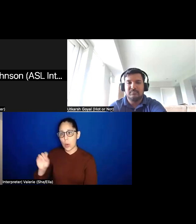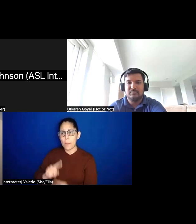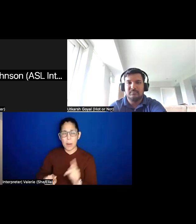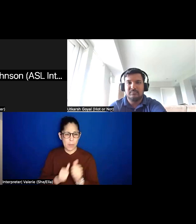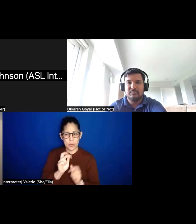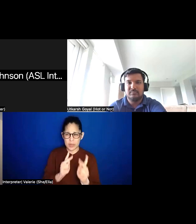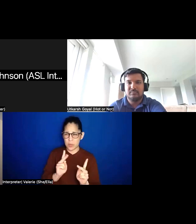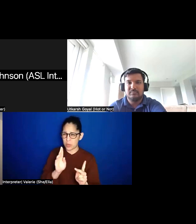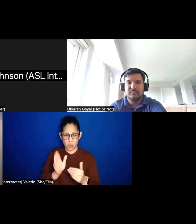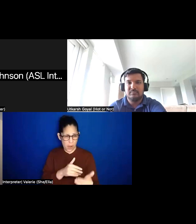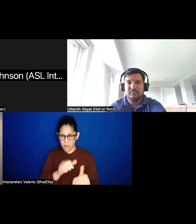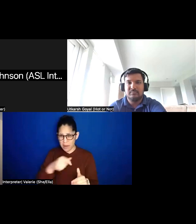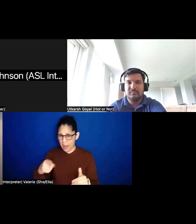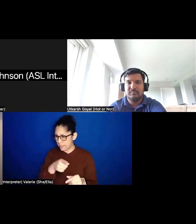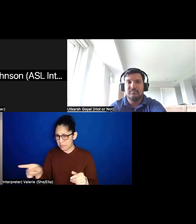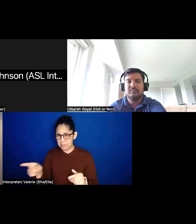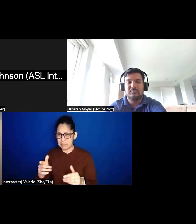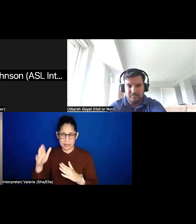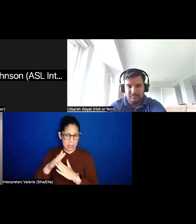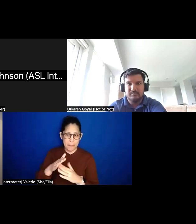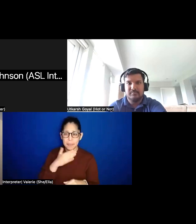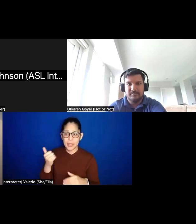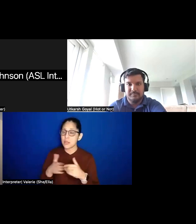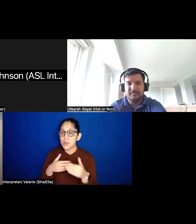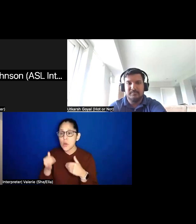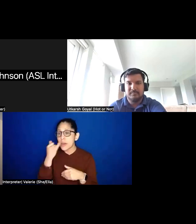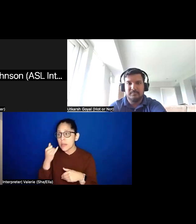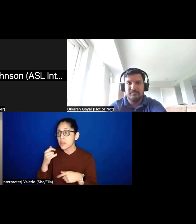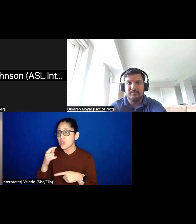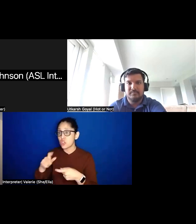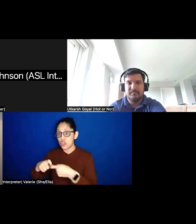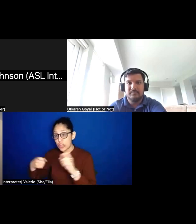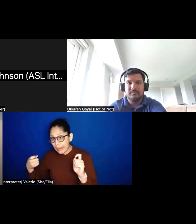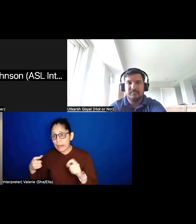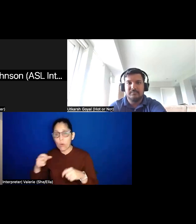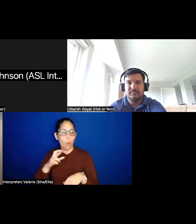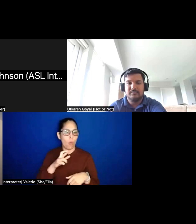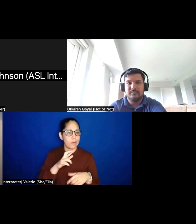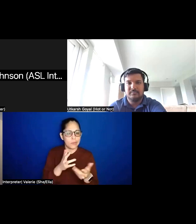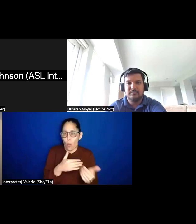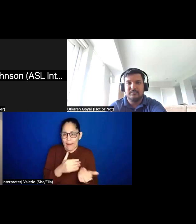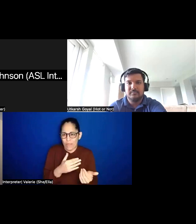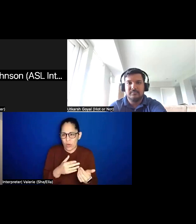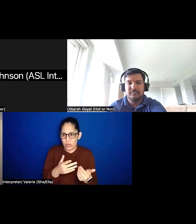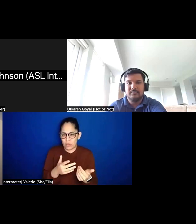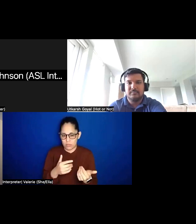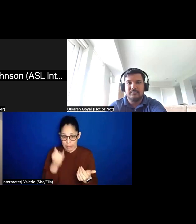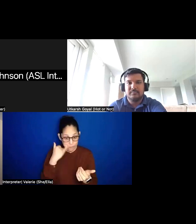just use whichever app is the best, regardless of if it is on chain or not. They will just use the one that they like.